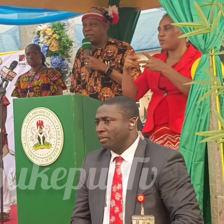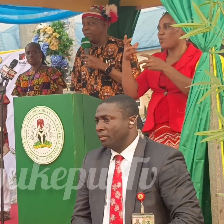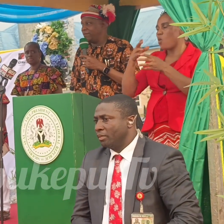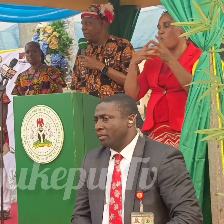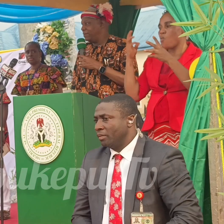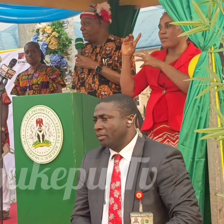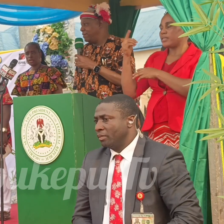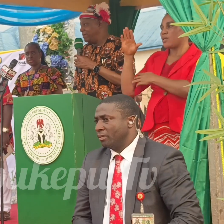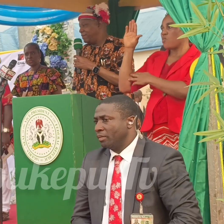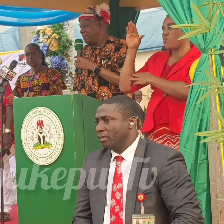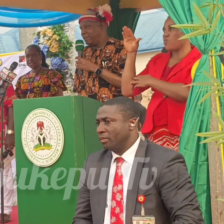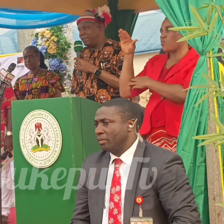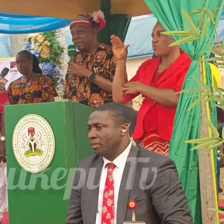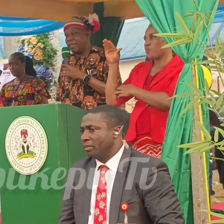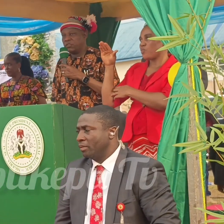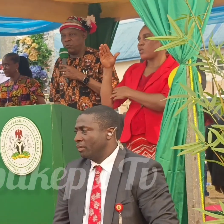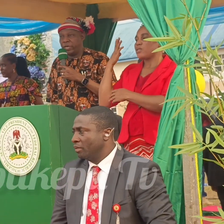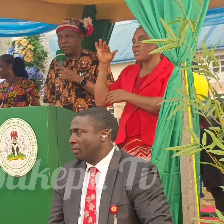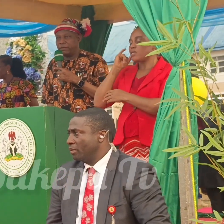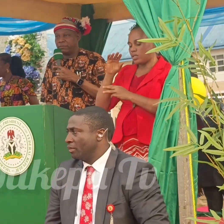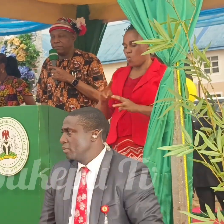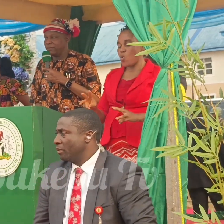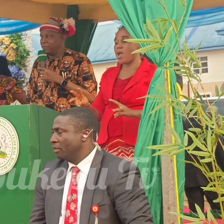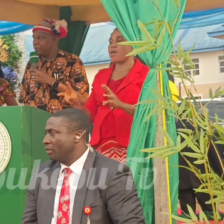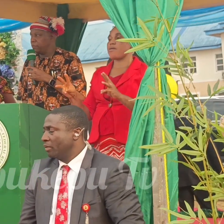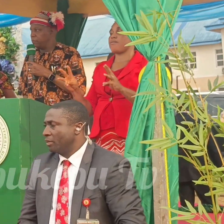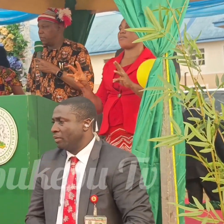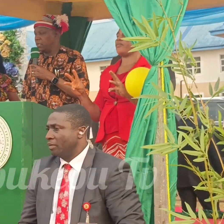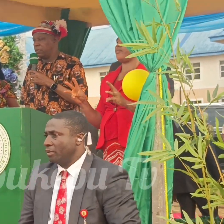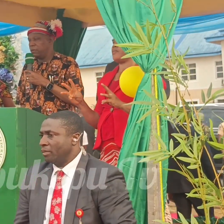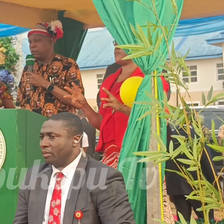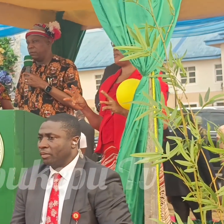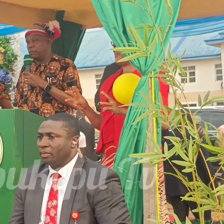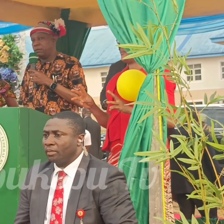will, there is a way.